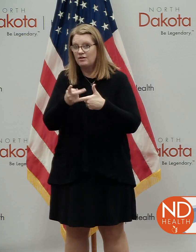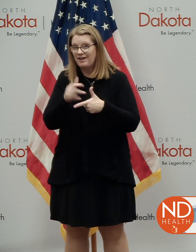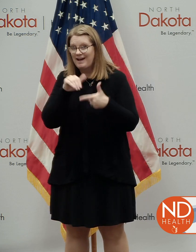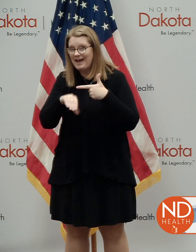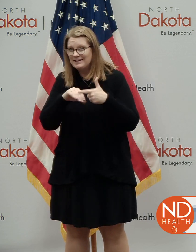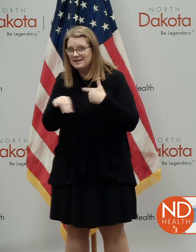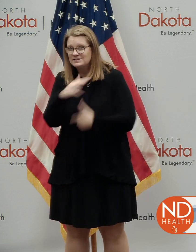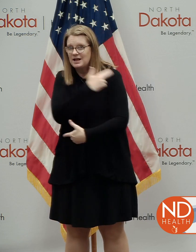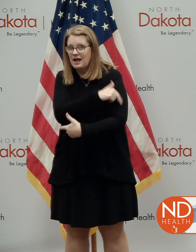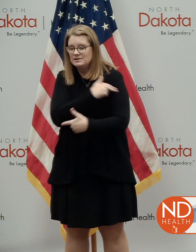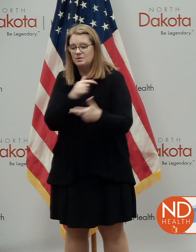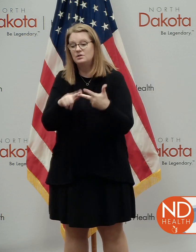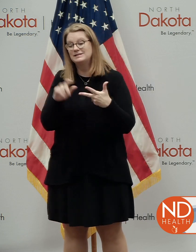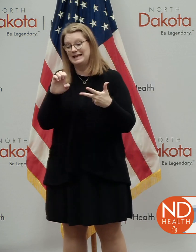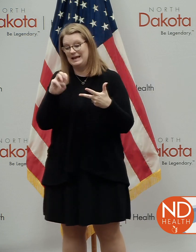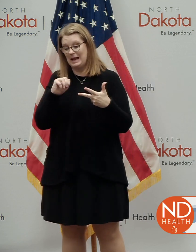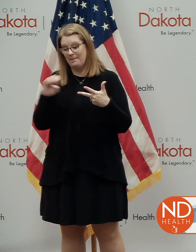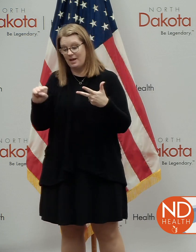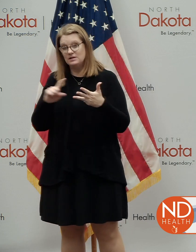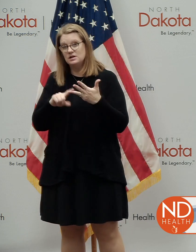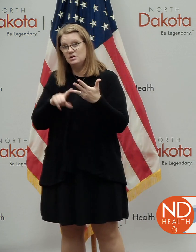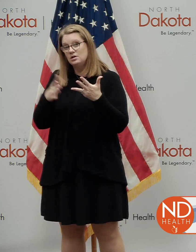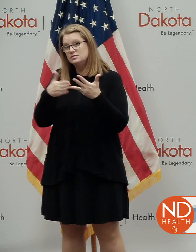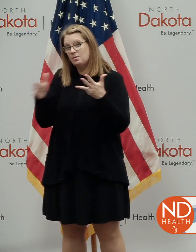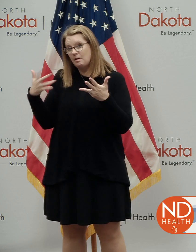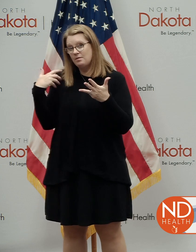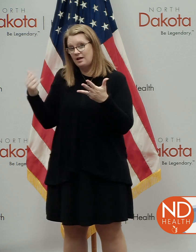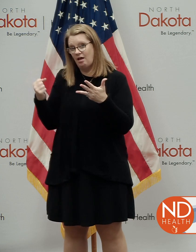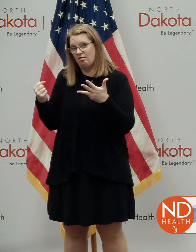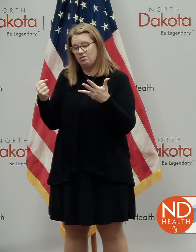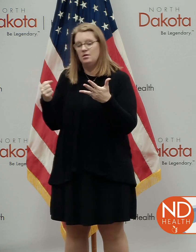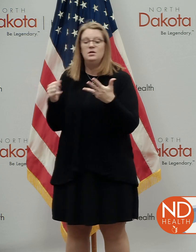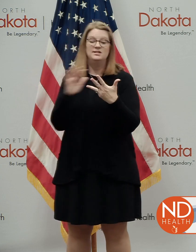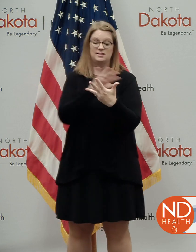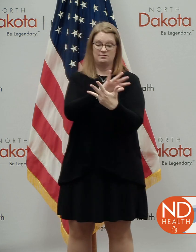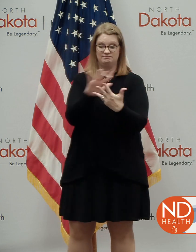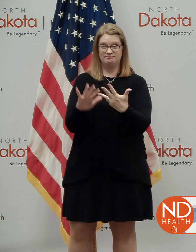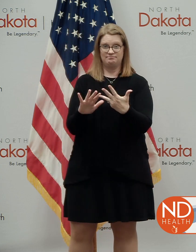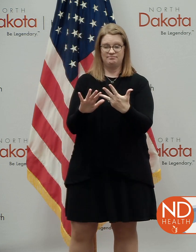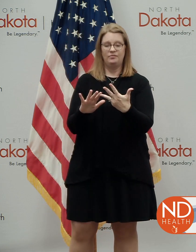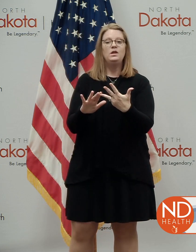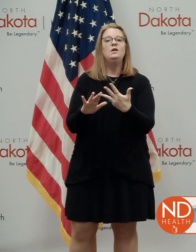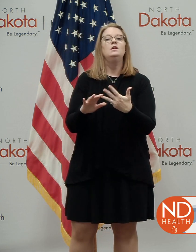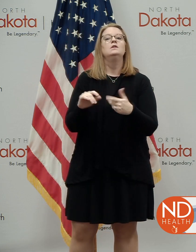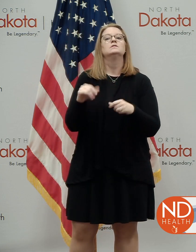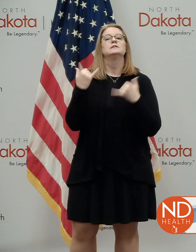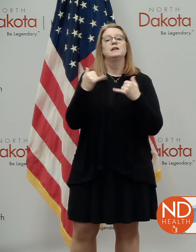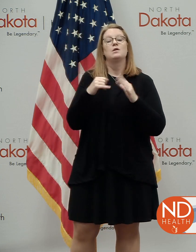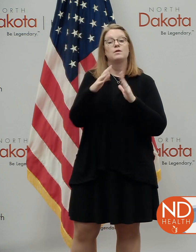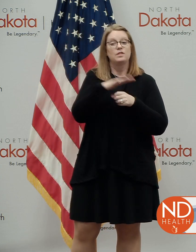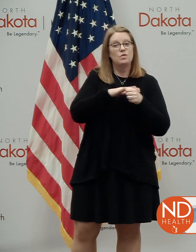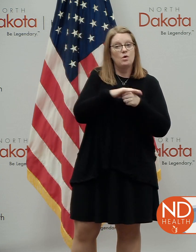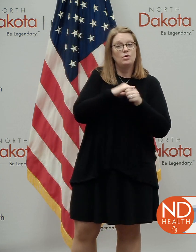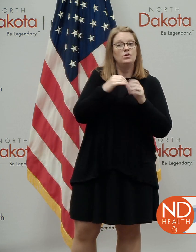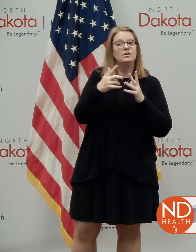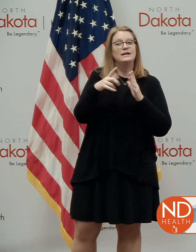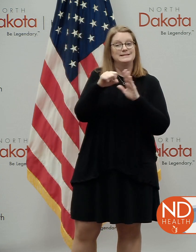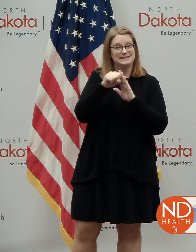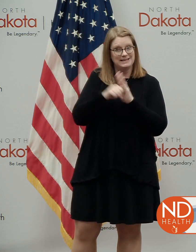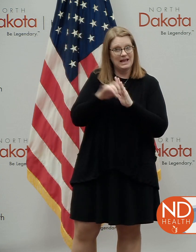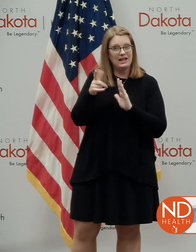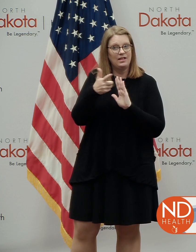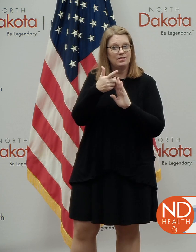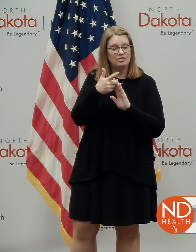hospitals, EMS providers, and public health units. In conjunction with local and state law enforcement, these services